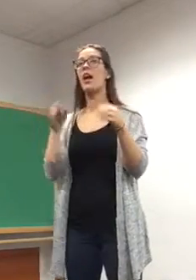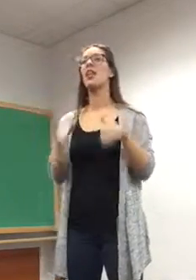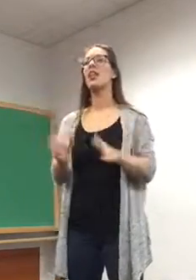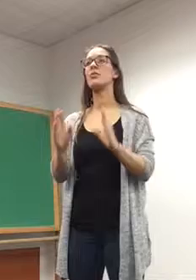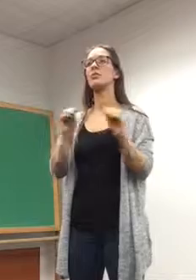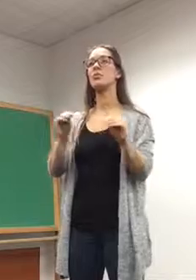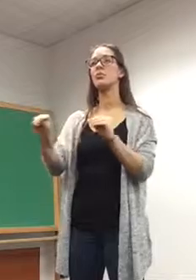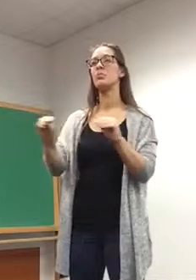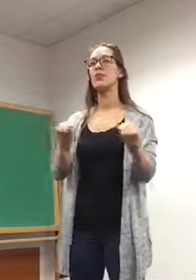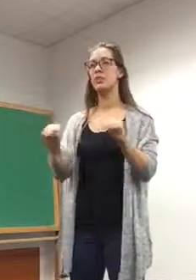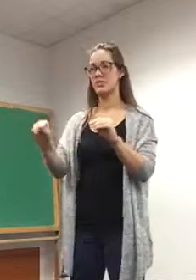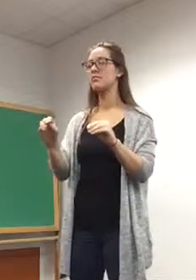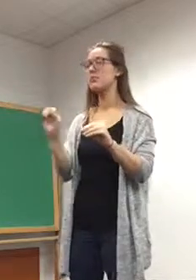down.